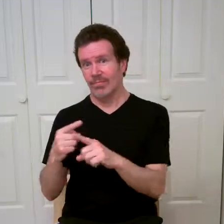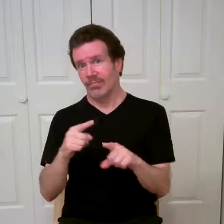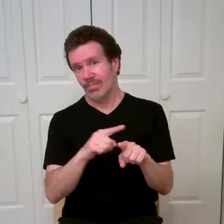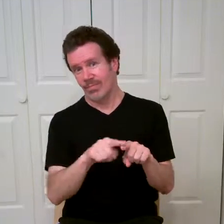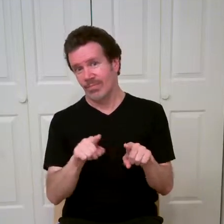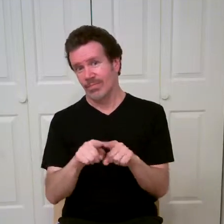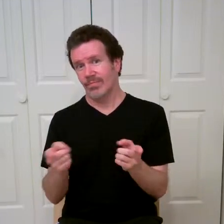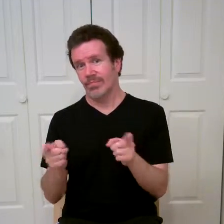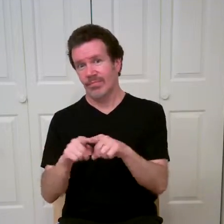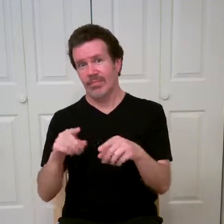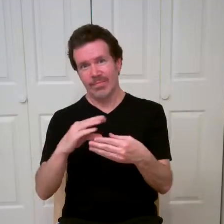You did an awesome job.